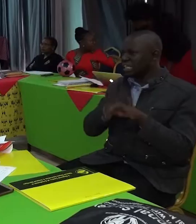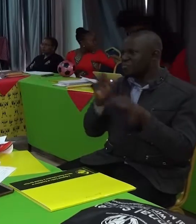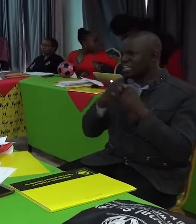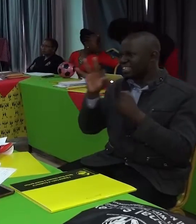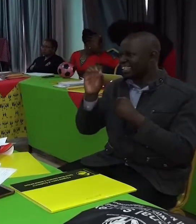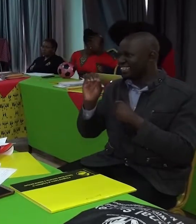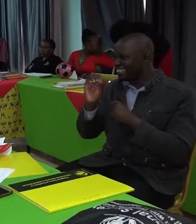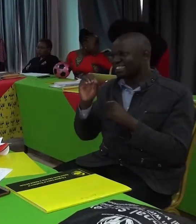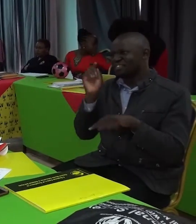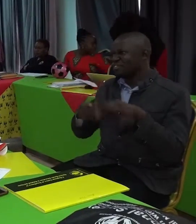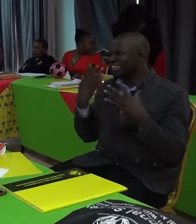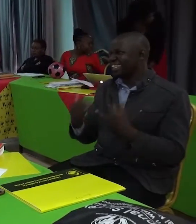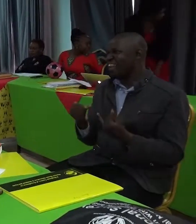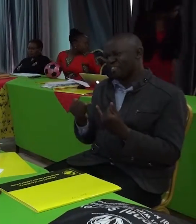9,